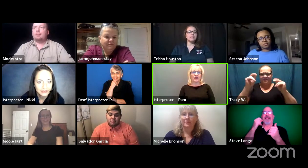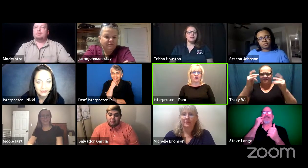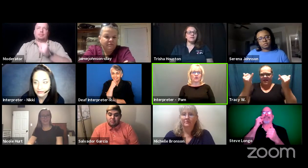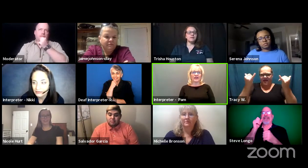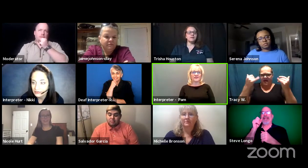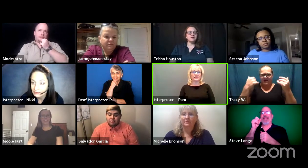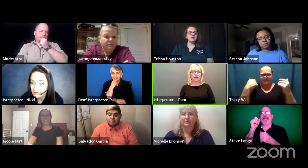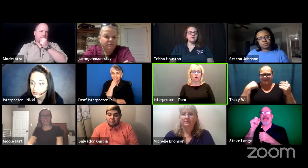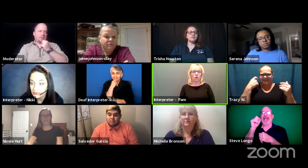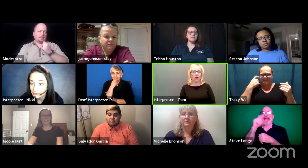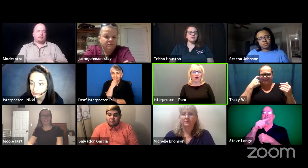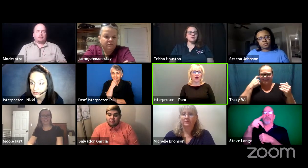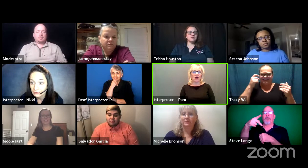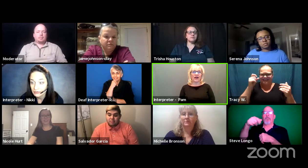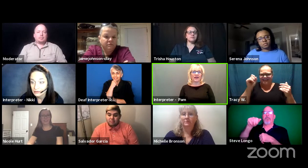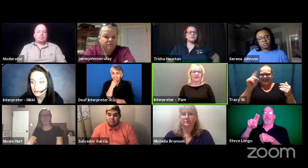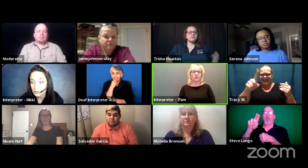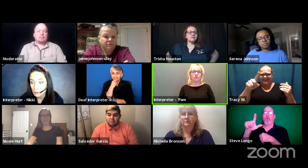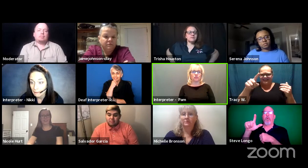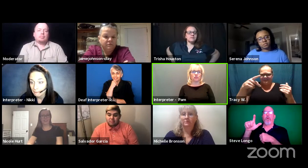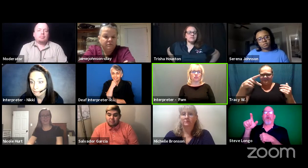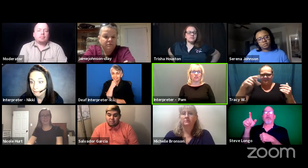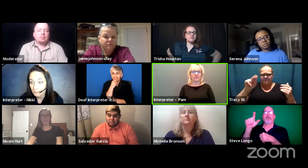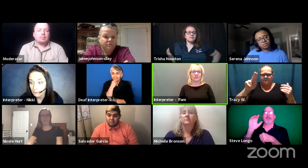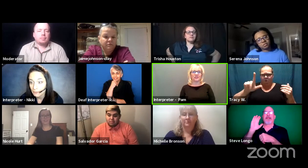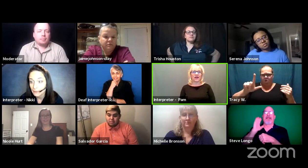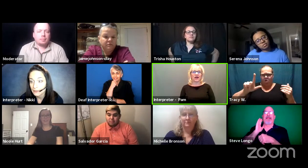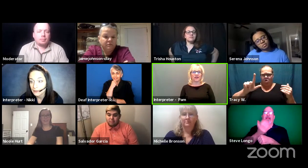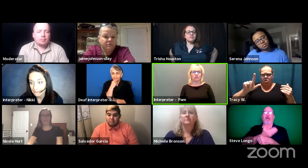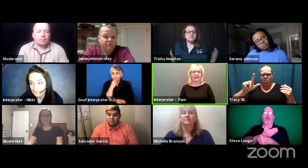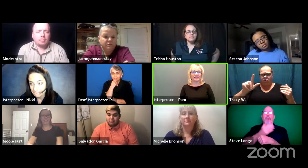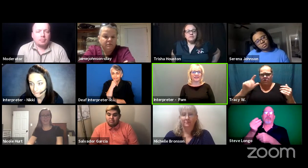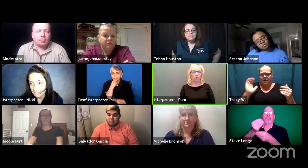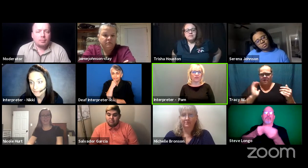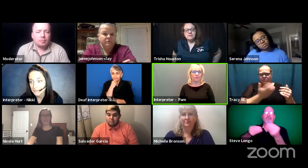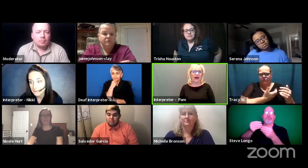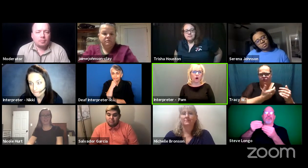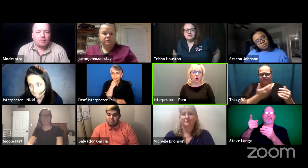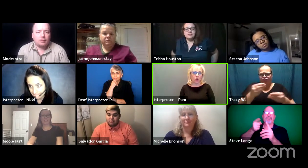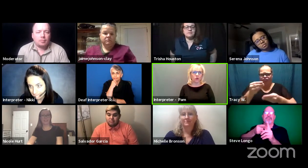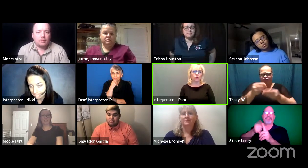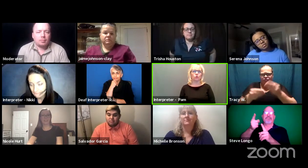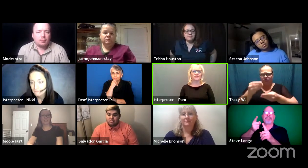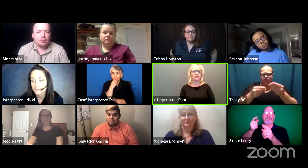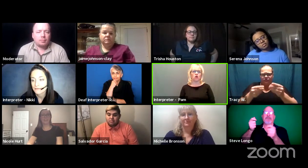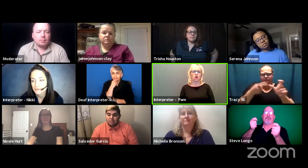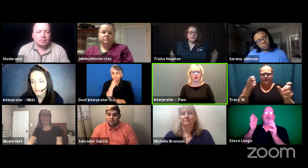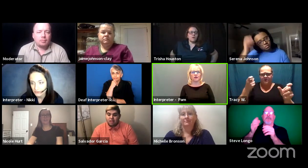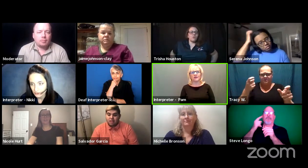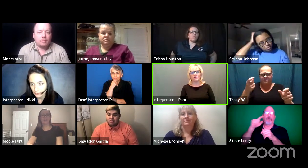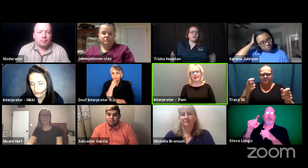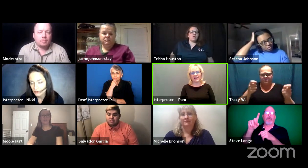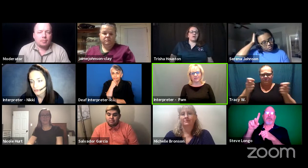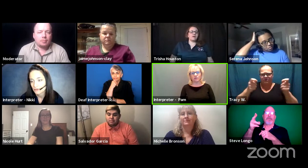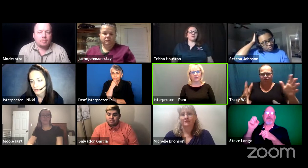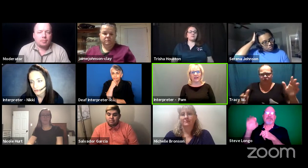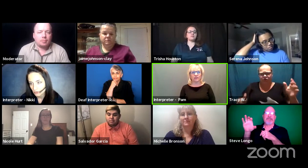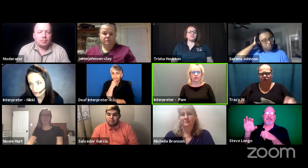All right, so I just checked in with Paul, who is our financial manager